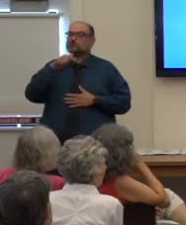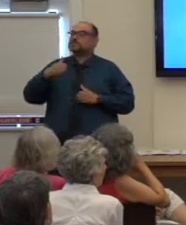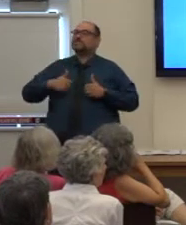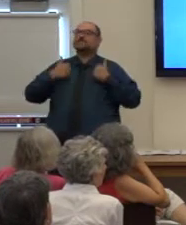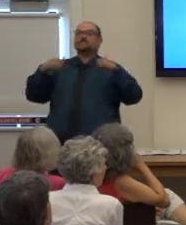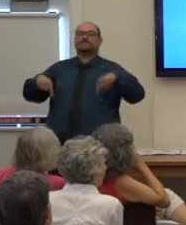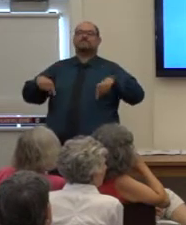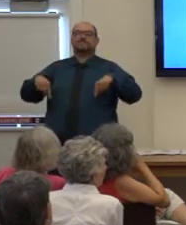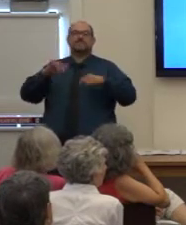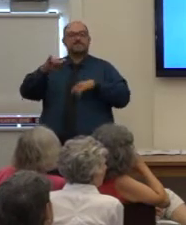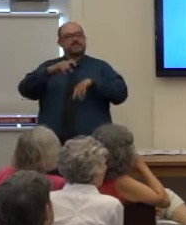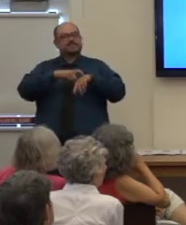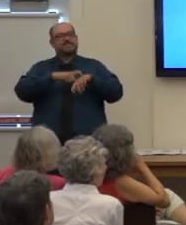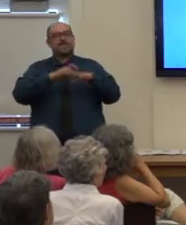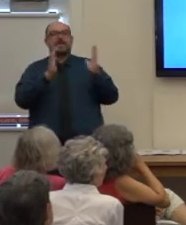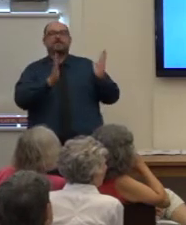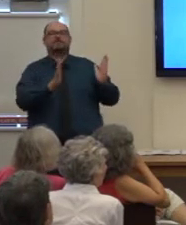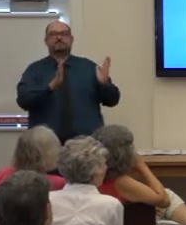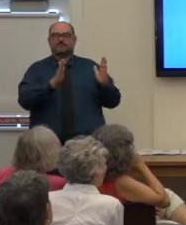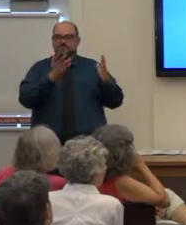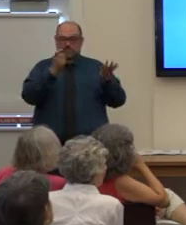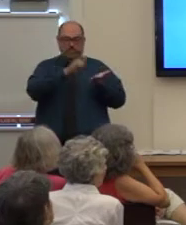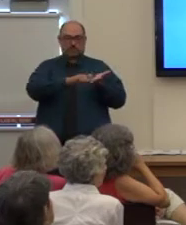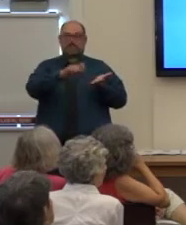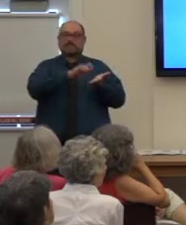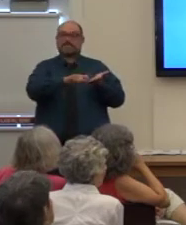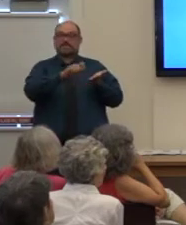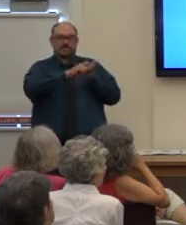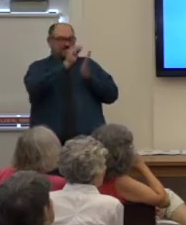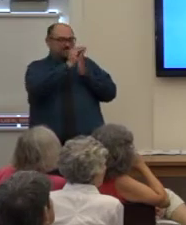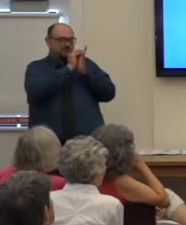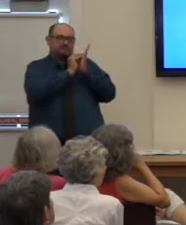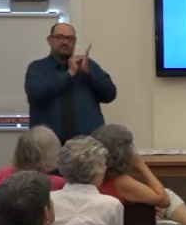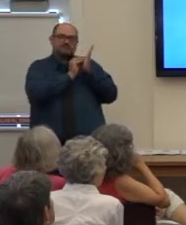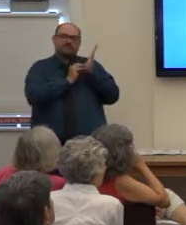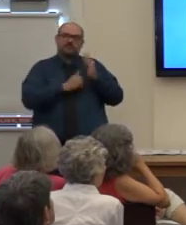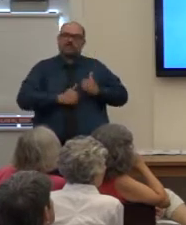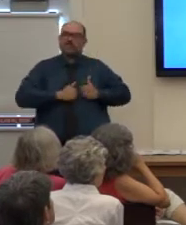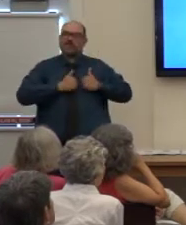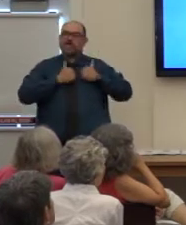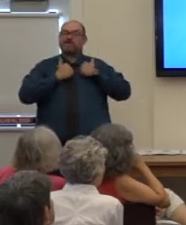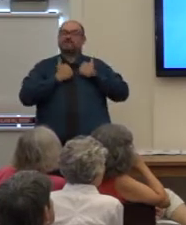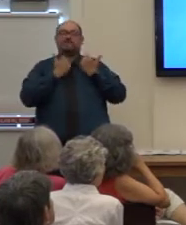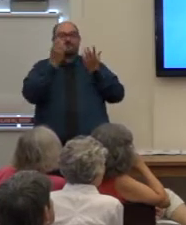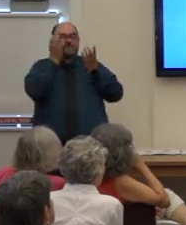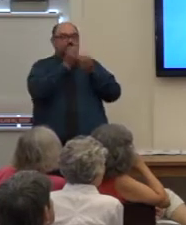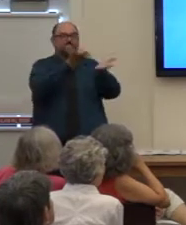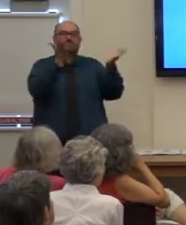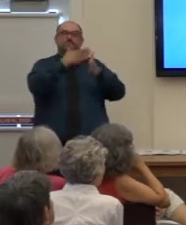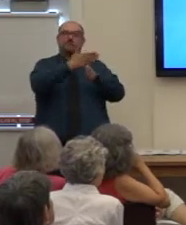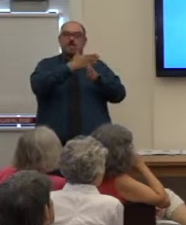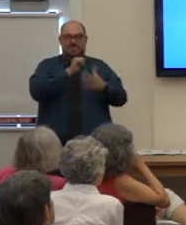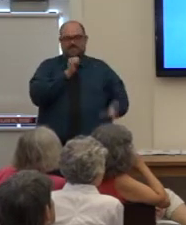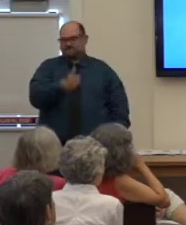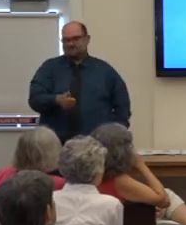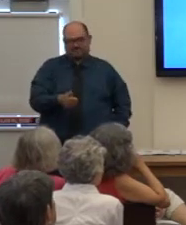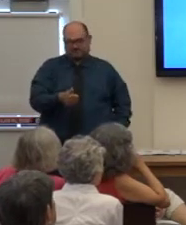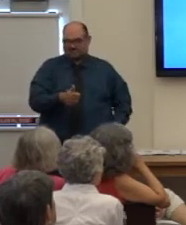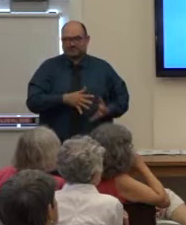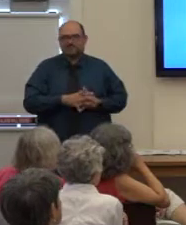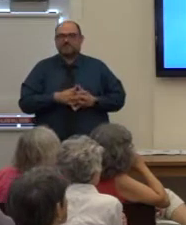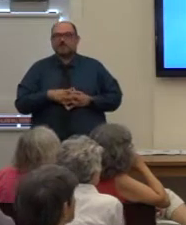left behind detailed records of their lives. The need to piece those lives